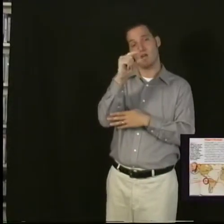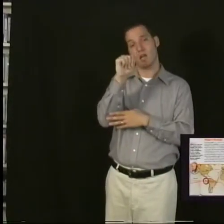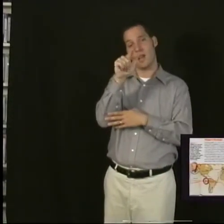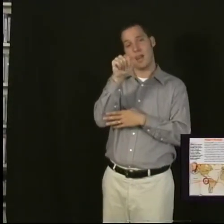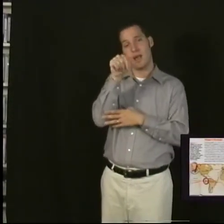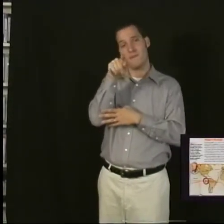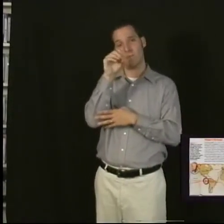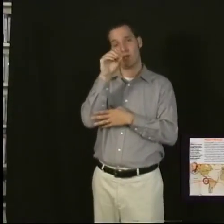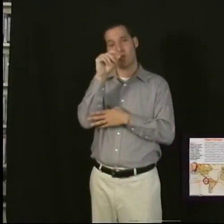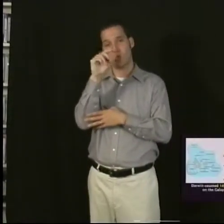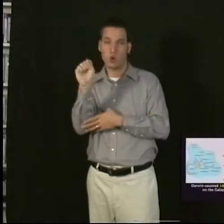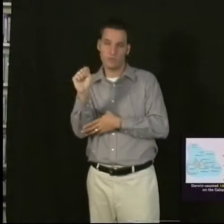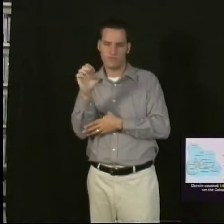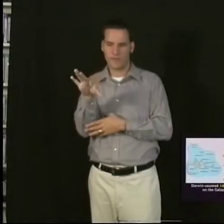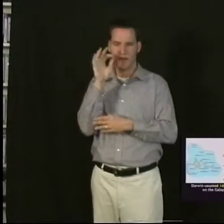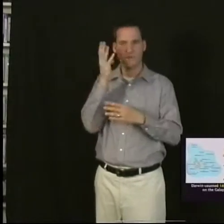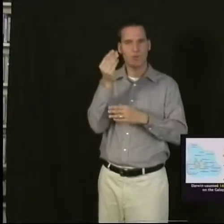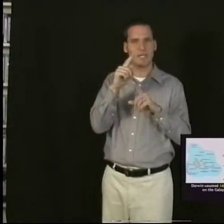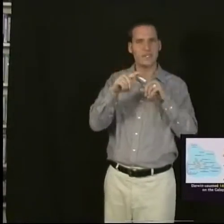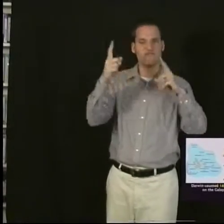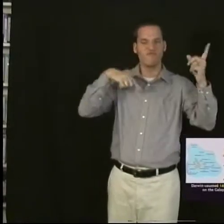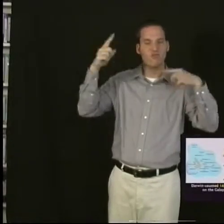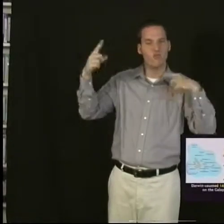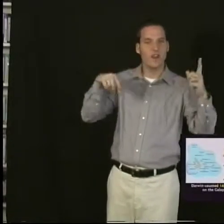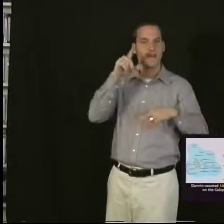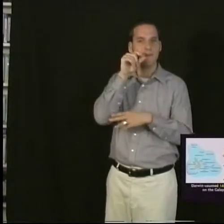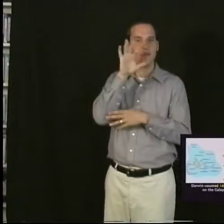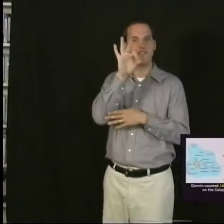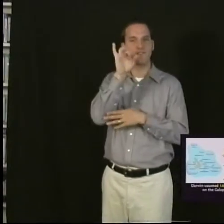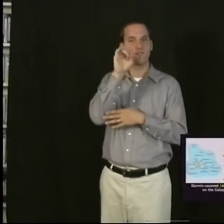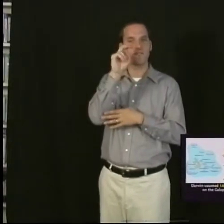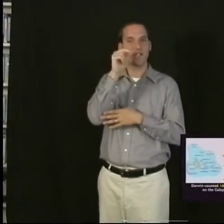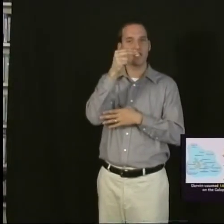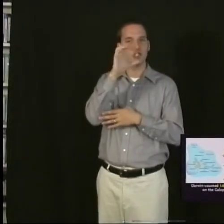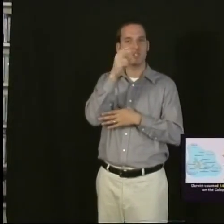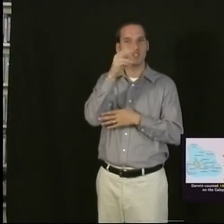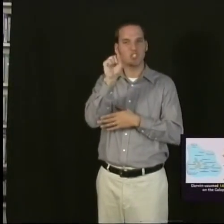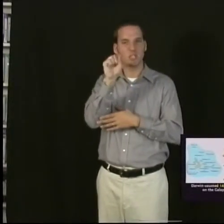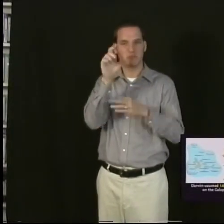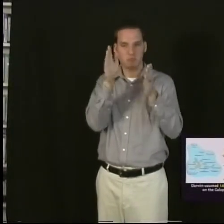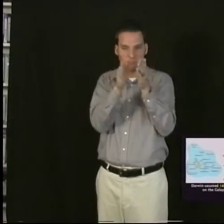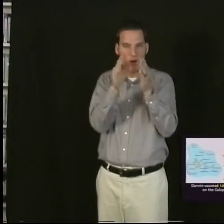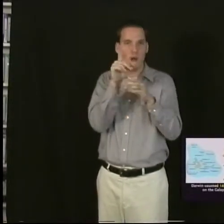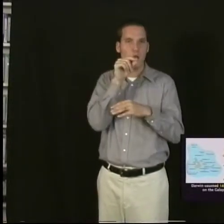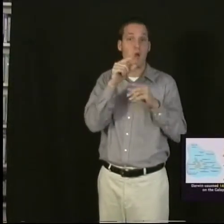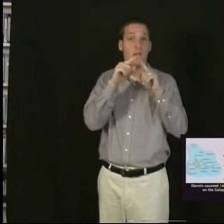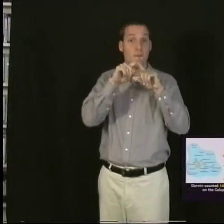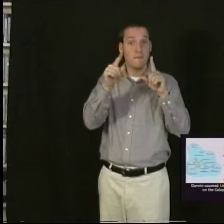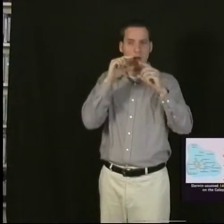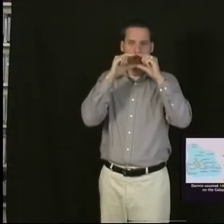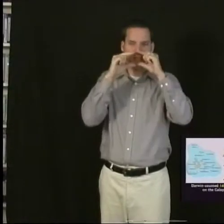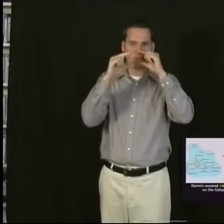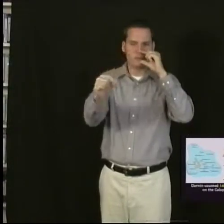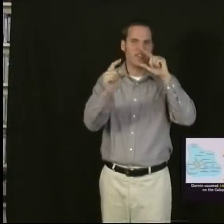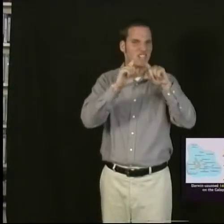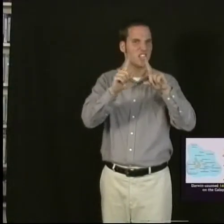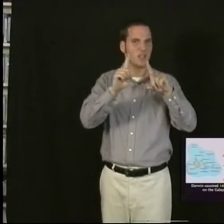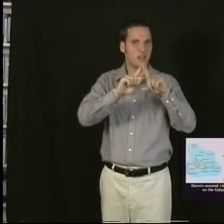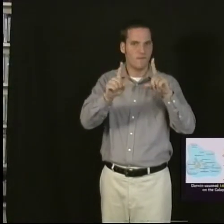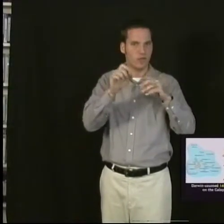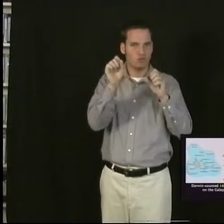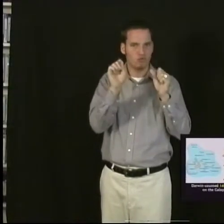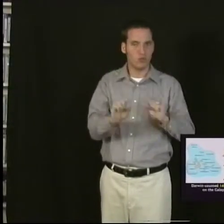islands, Charlie noticed there were 14 different varieties of finches, a little bird about this big. But their beak shape was different. Now,